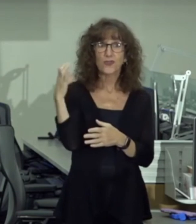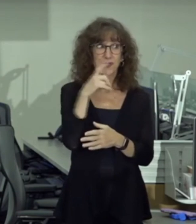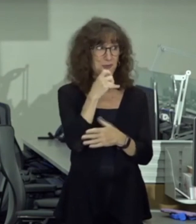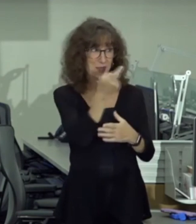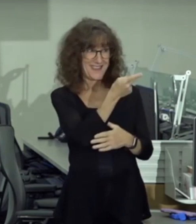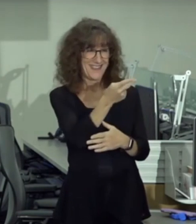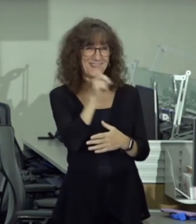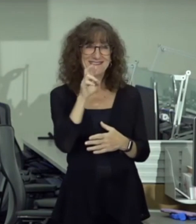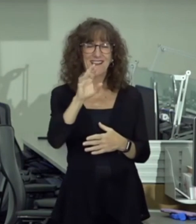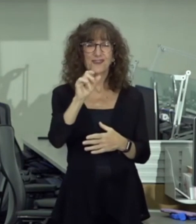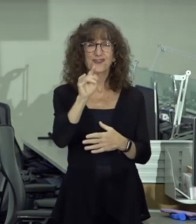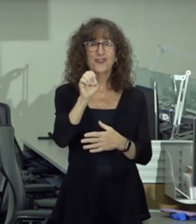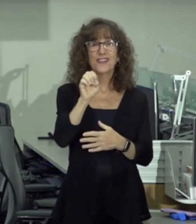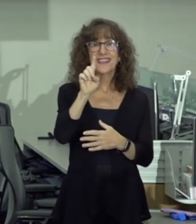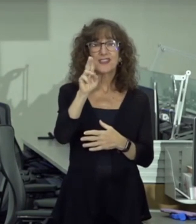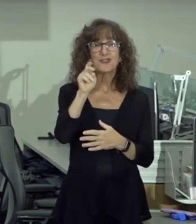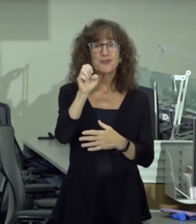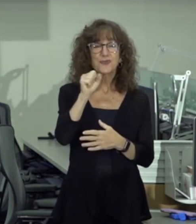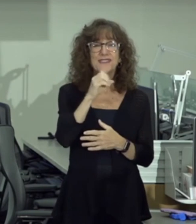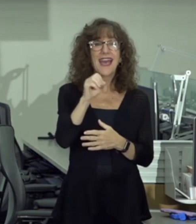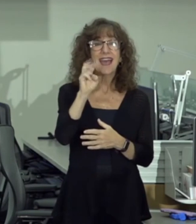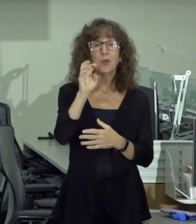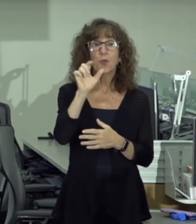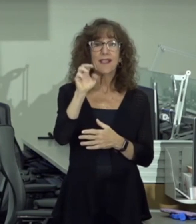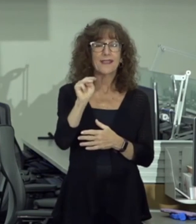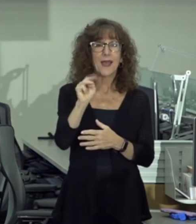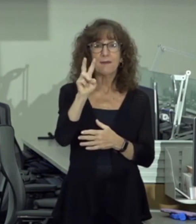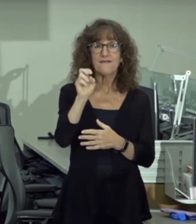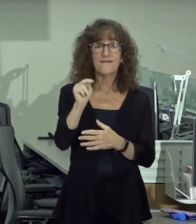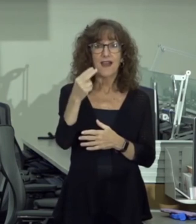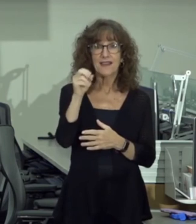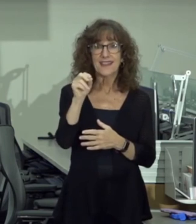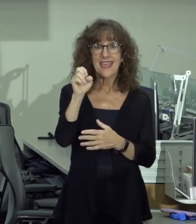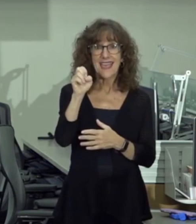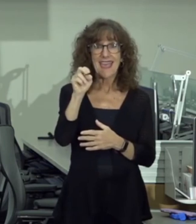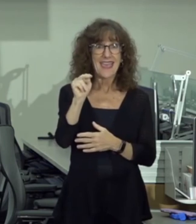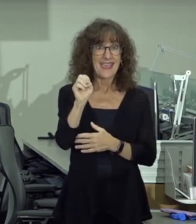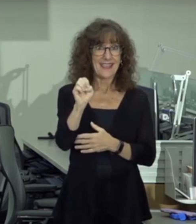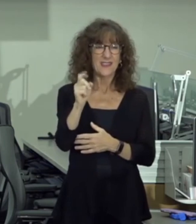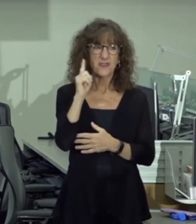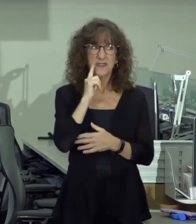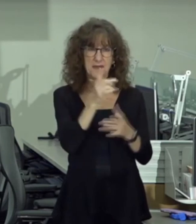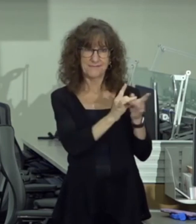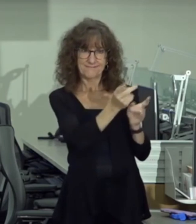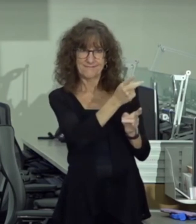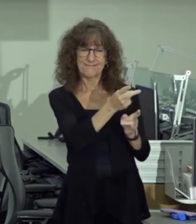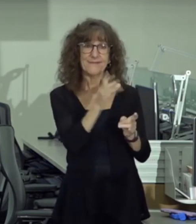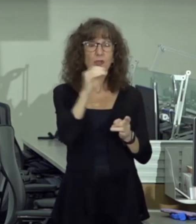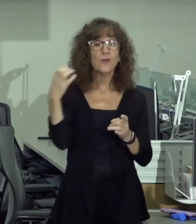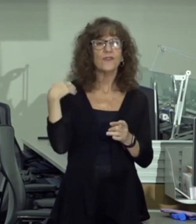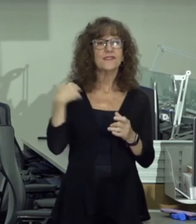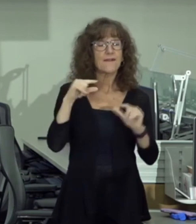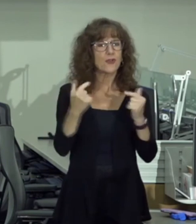here today, Dr. Charlene Dukes and Mr. William Vaughn Haney. You'll hear from them in a moment. In addition to our co-chairs, we've put